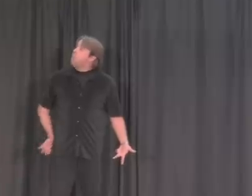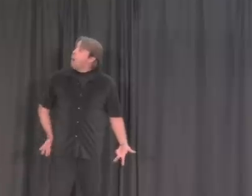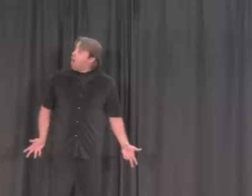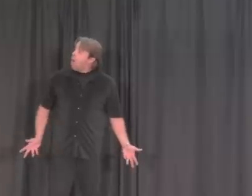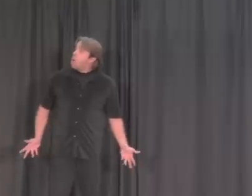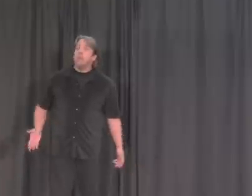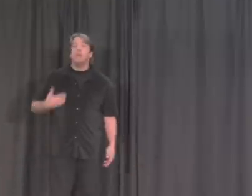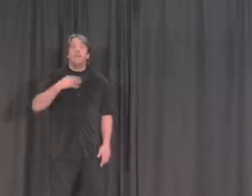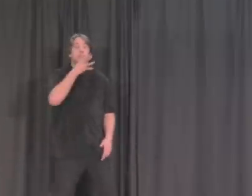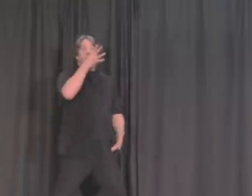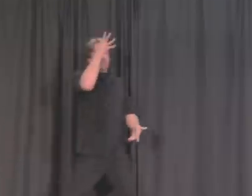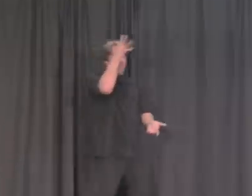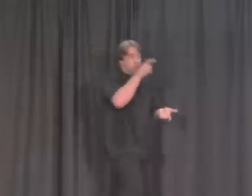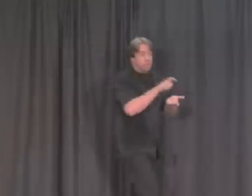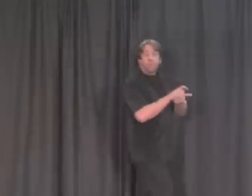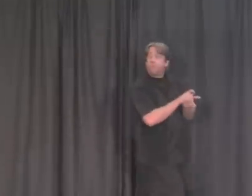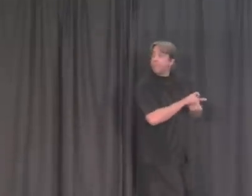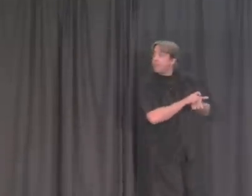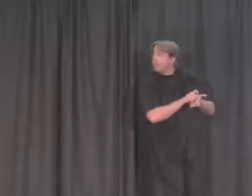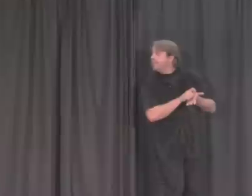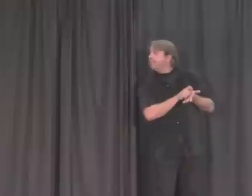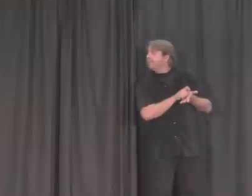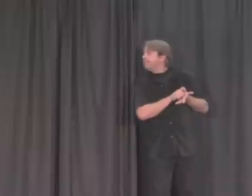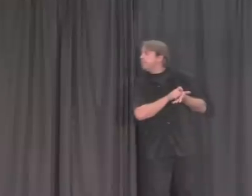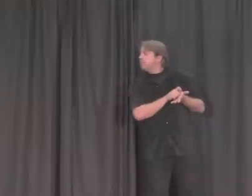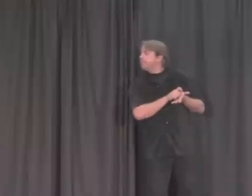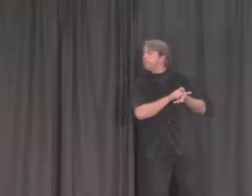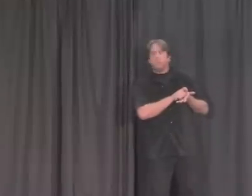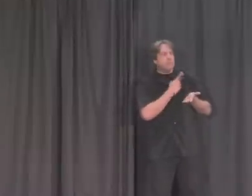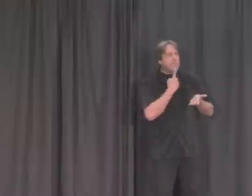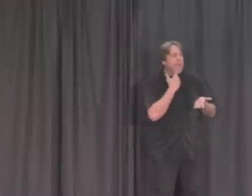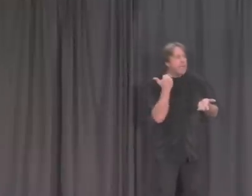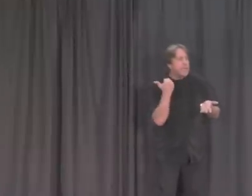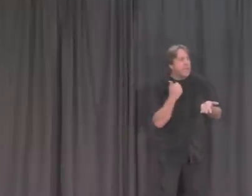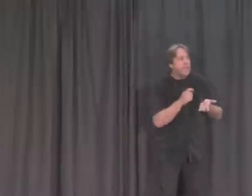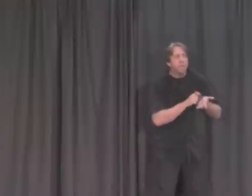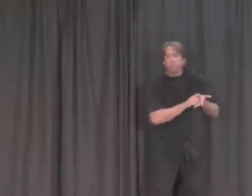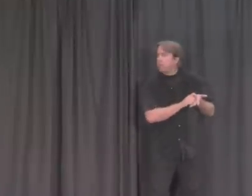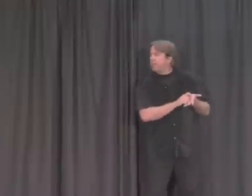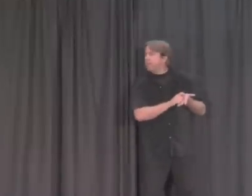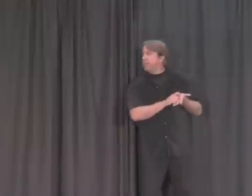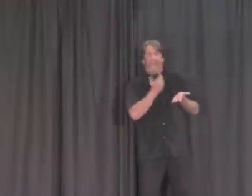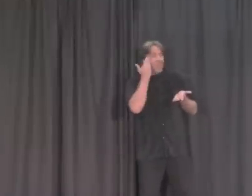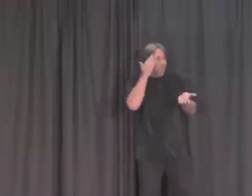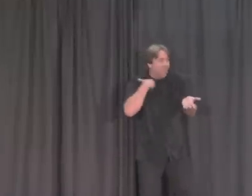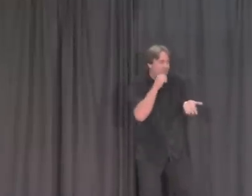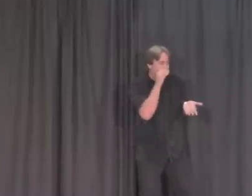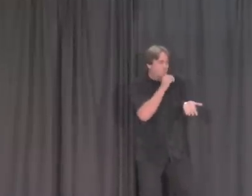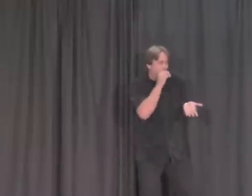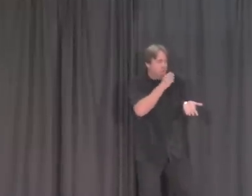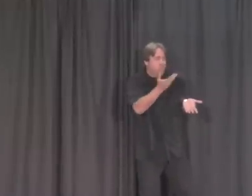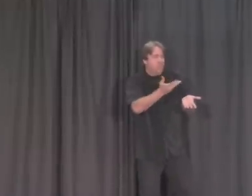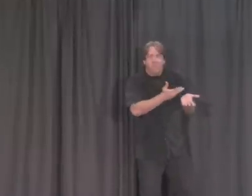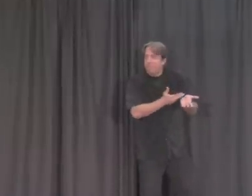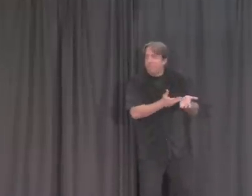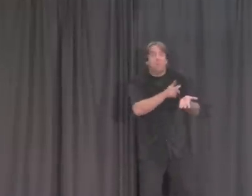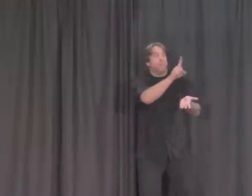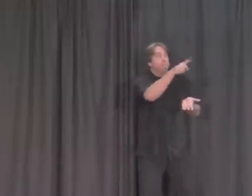airplane, and a football. Okay? And my parents would be like, what are you saying? I don't know. I was thinking we're on